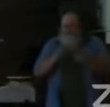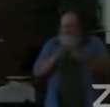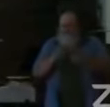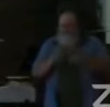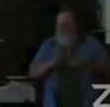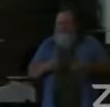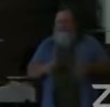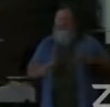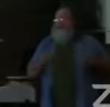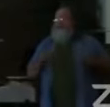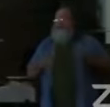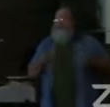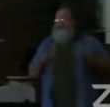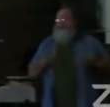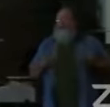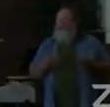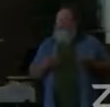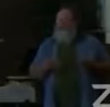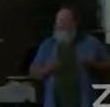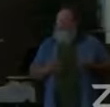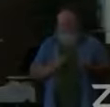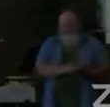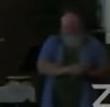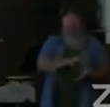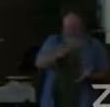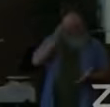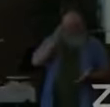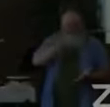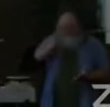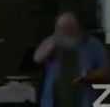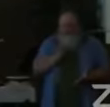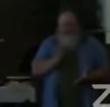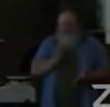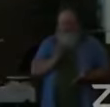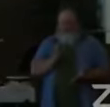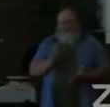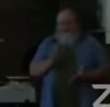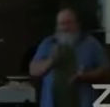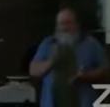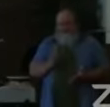boast in the hope of the glory of God, and hope does not disappoint us.